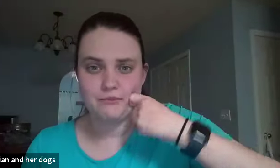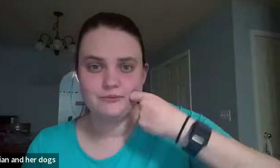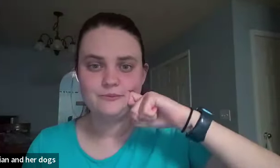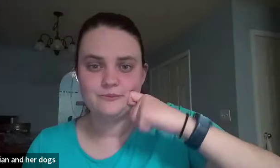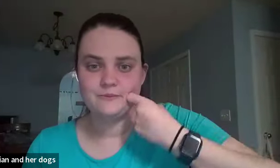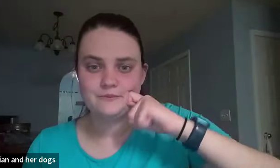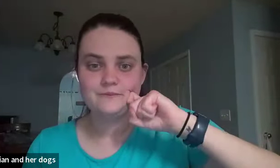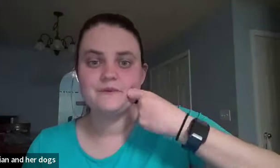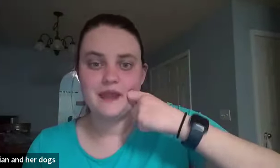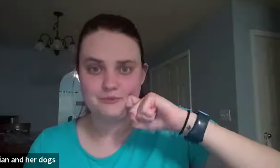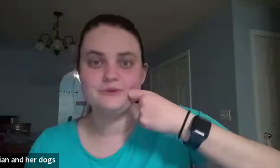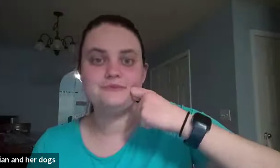apple. Apple.